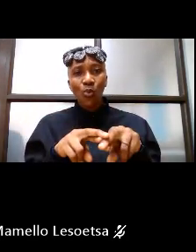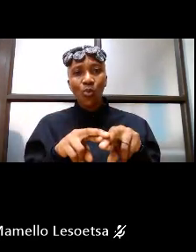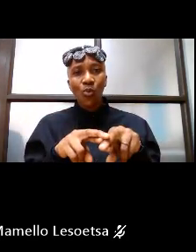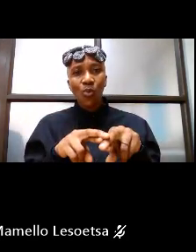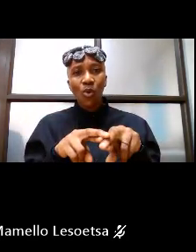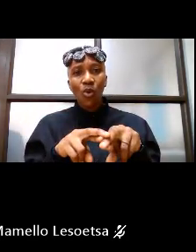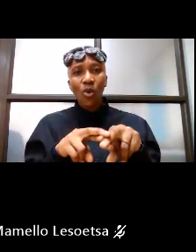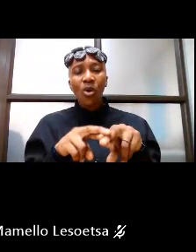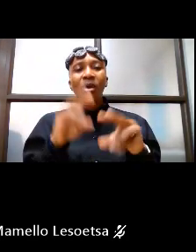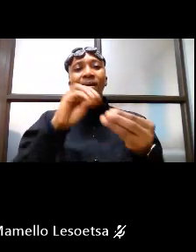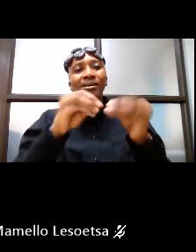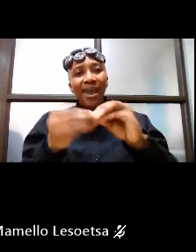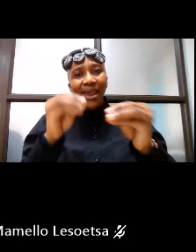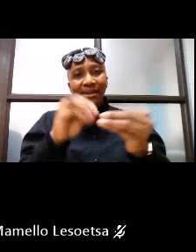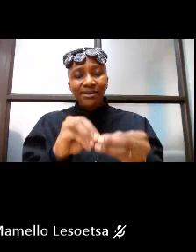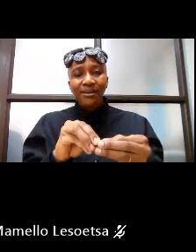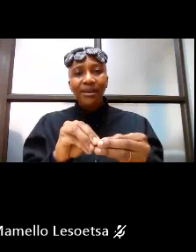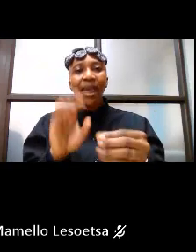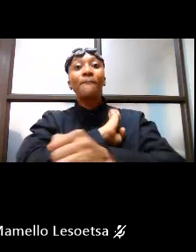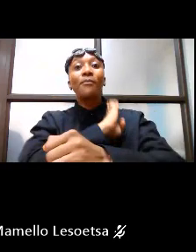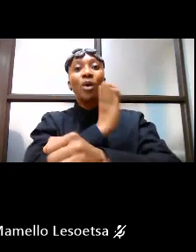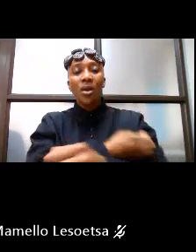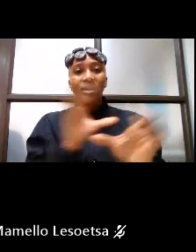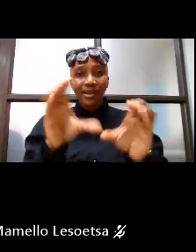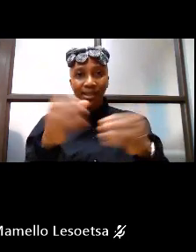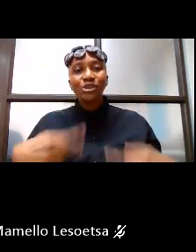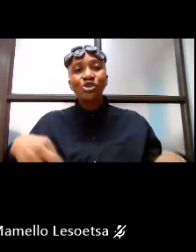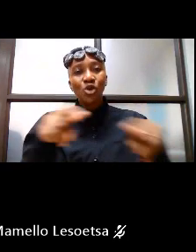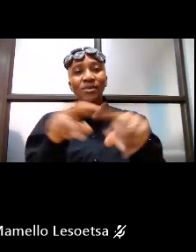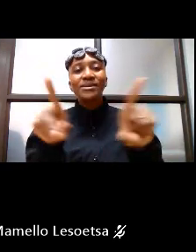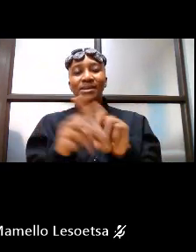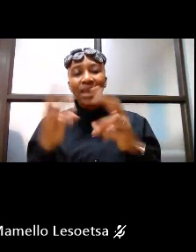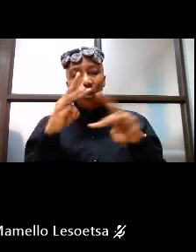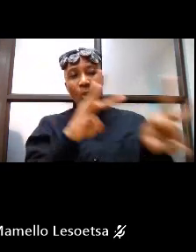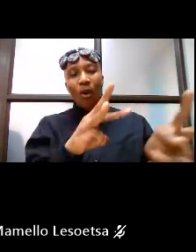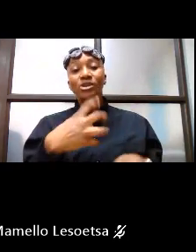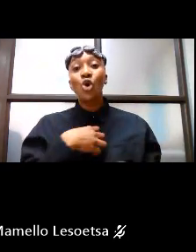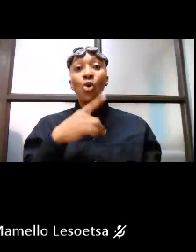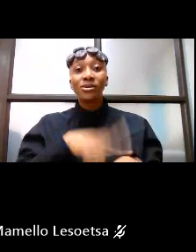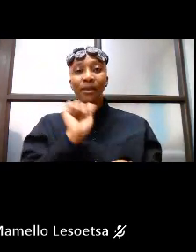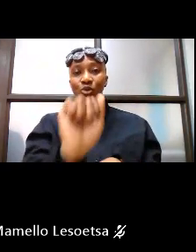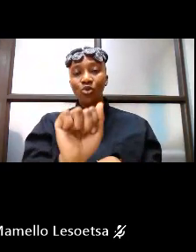creating empowering classrooms. Okay, so you can listen to that later at your own time.